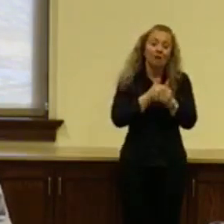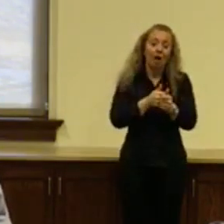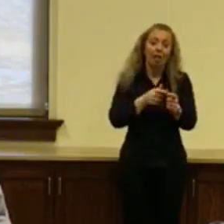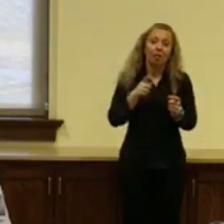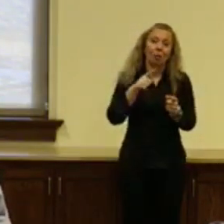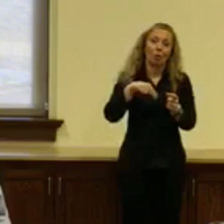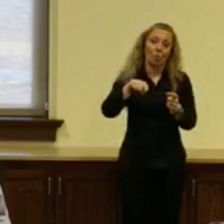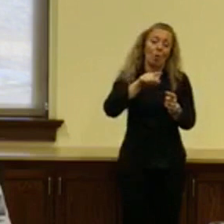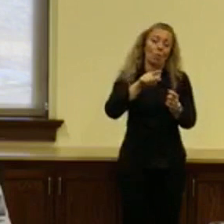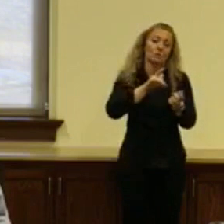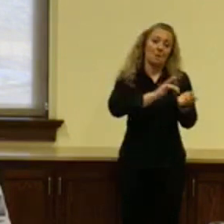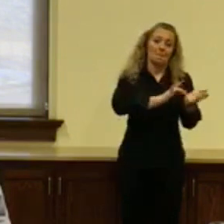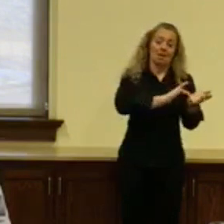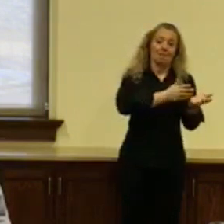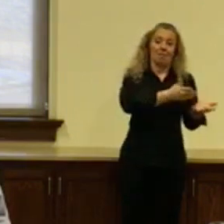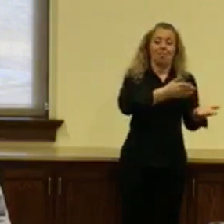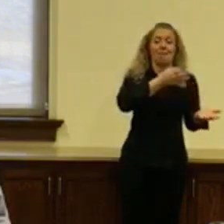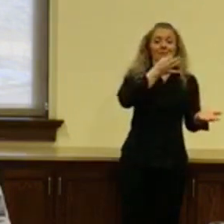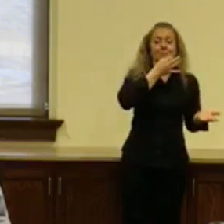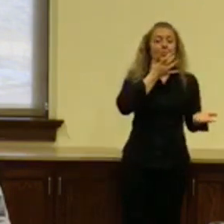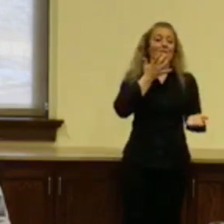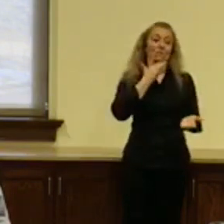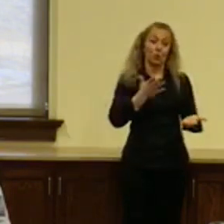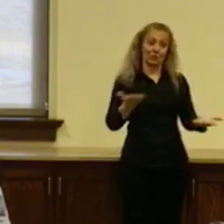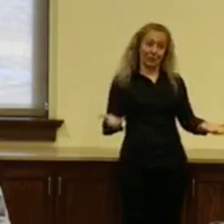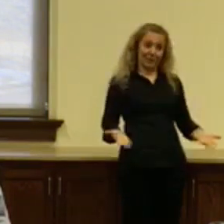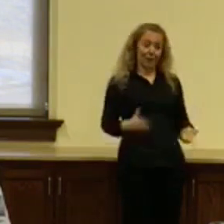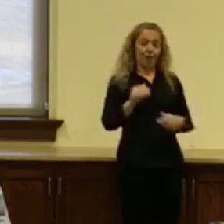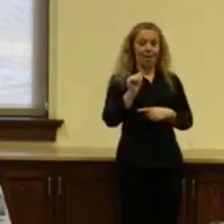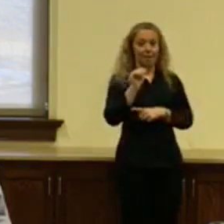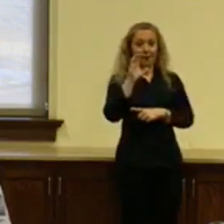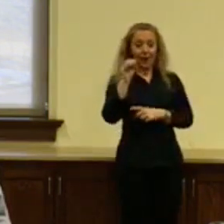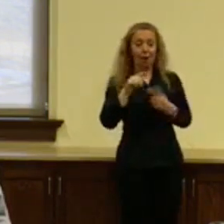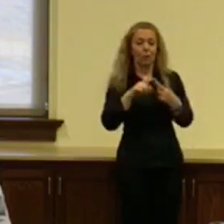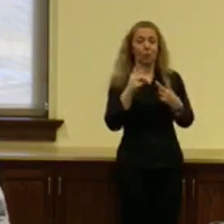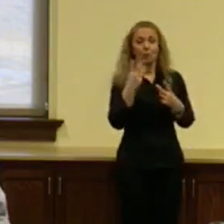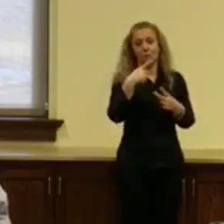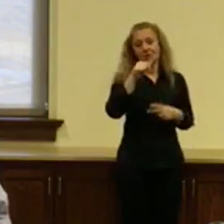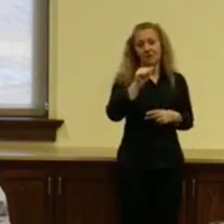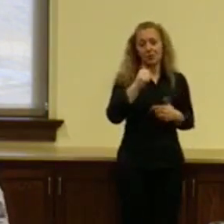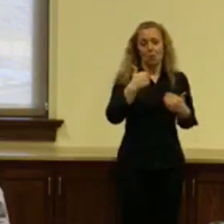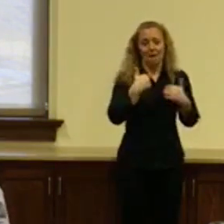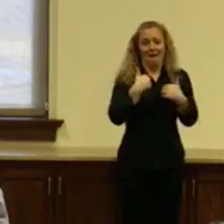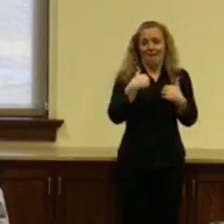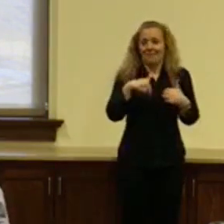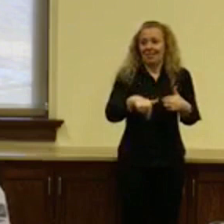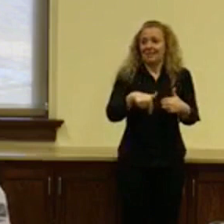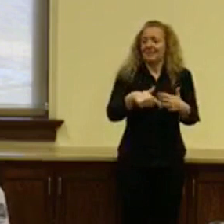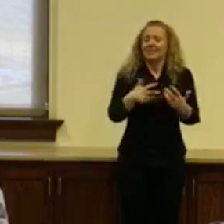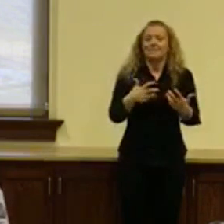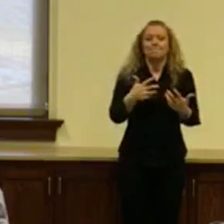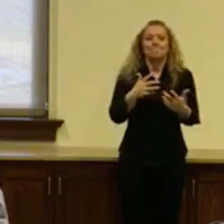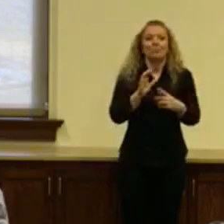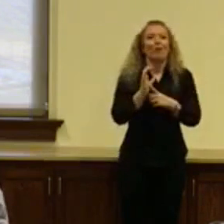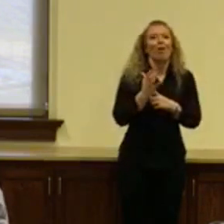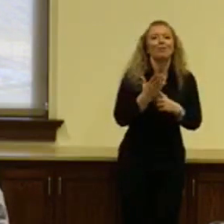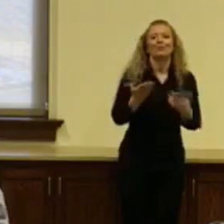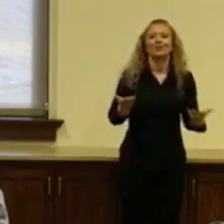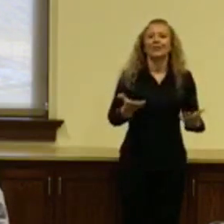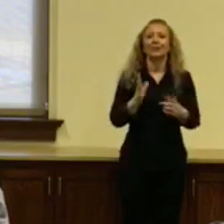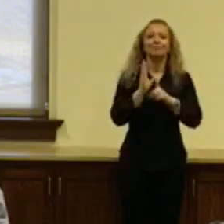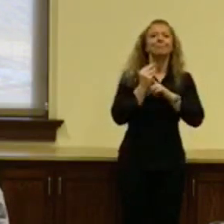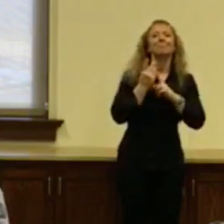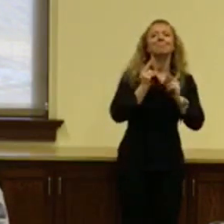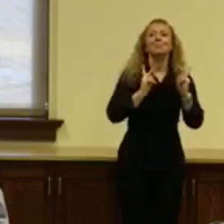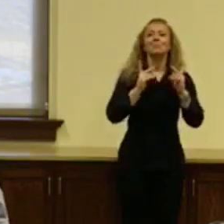experts. We're so fortunate here in Allegheny County in Western Pennsylvania that we have this culture and this ecosystem